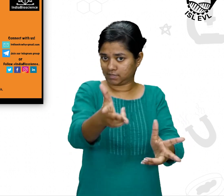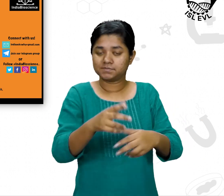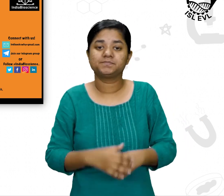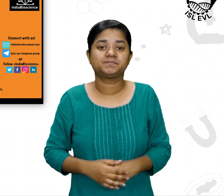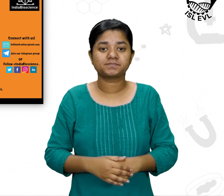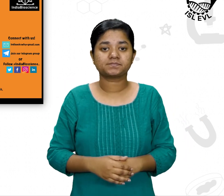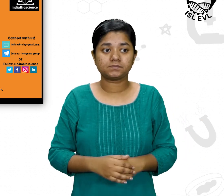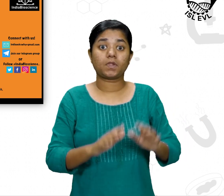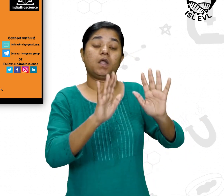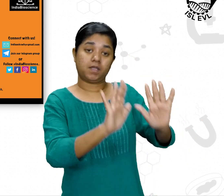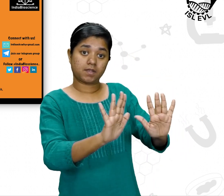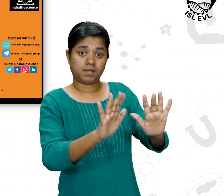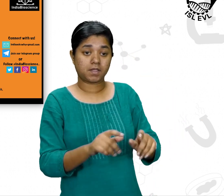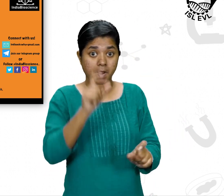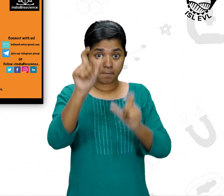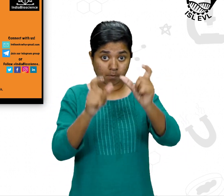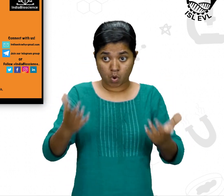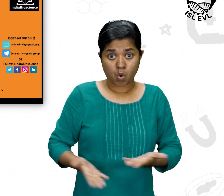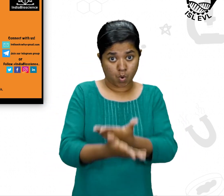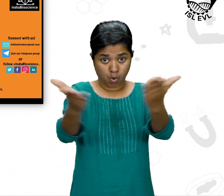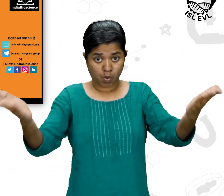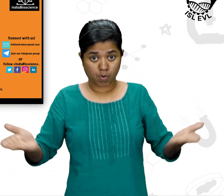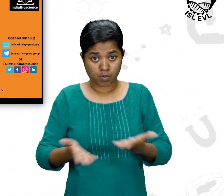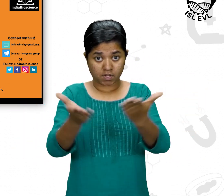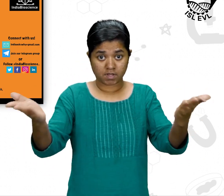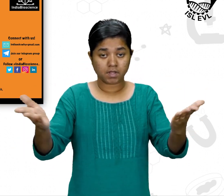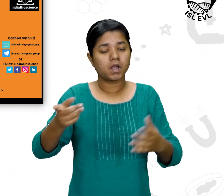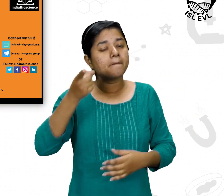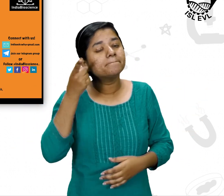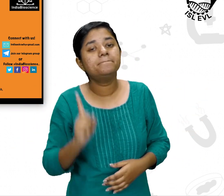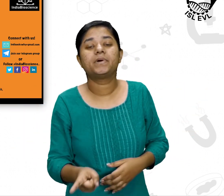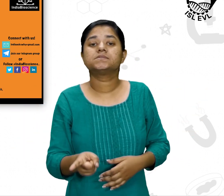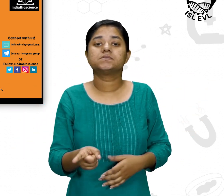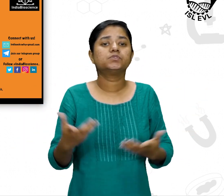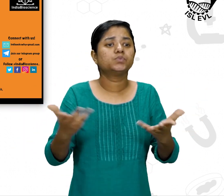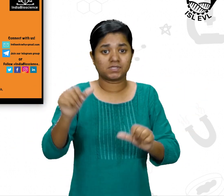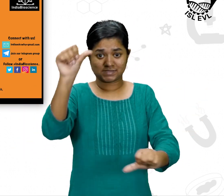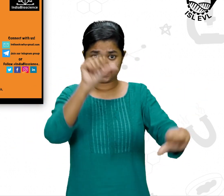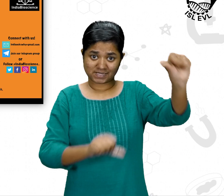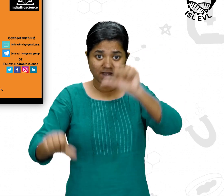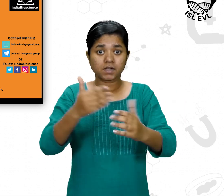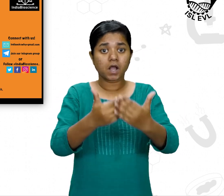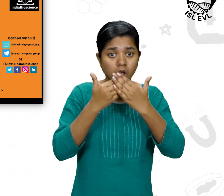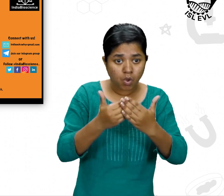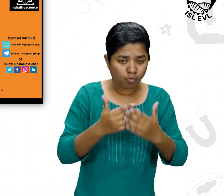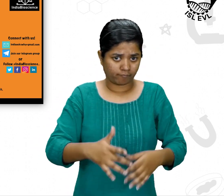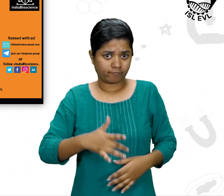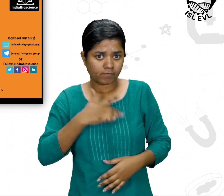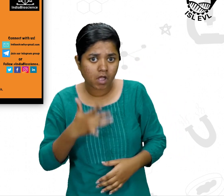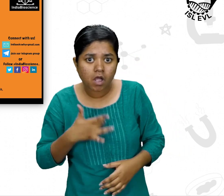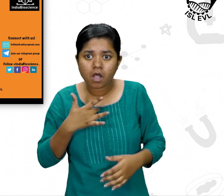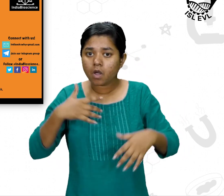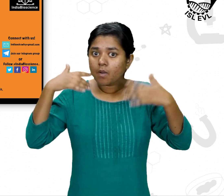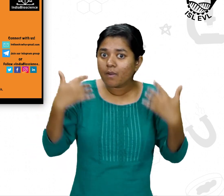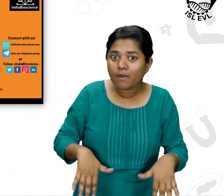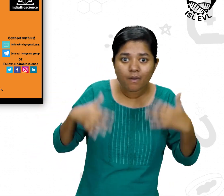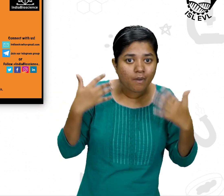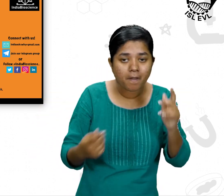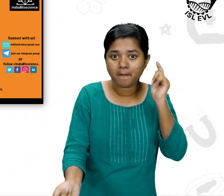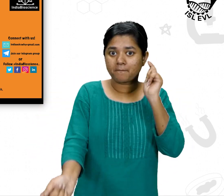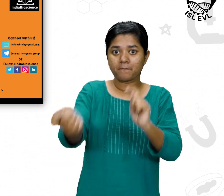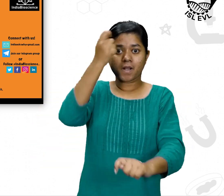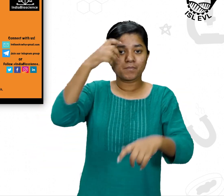about science is the oh wow moments. And then when you start practicing science, or you go to a class, or those moments start